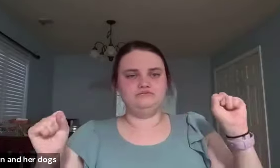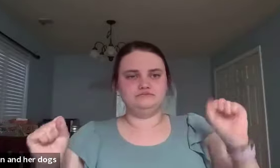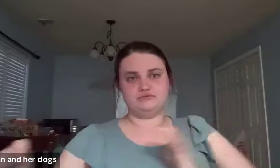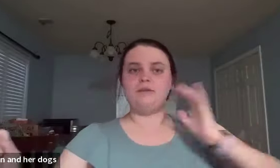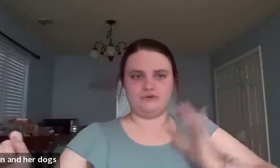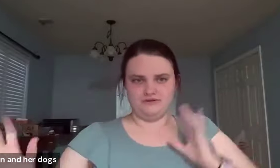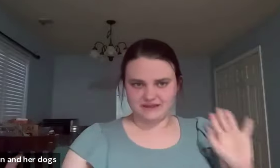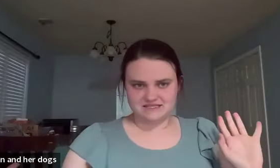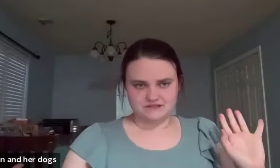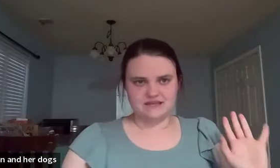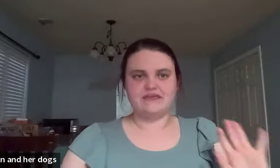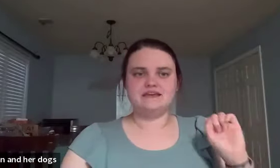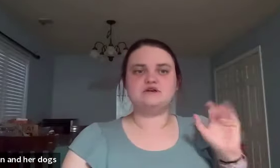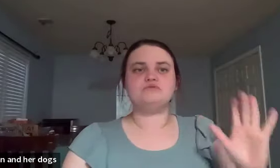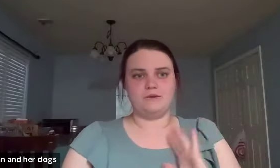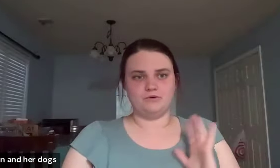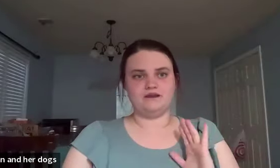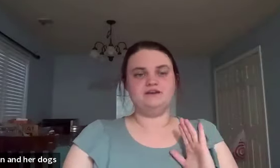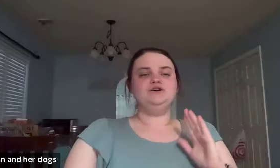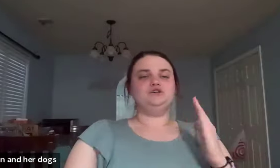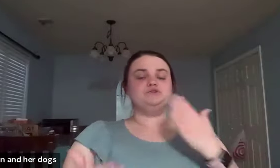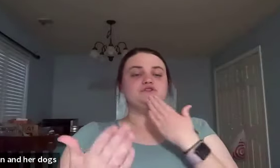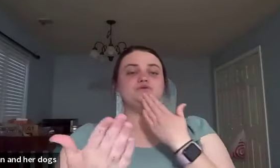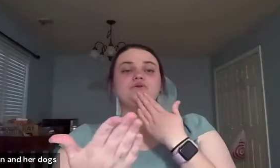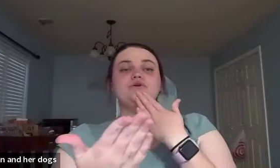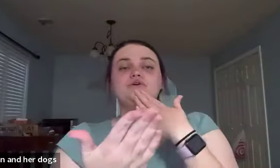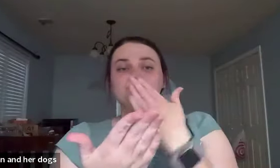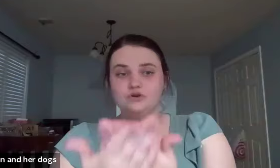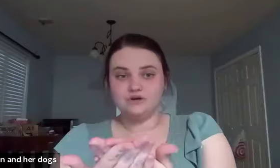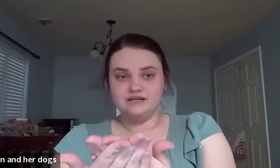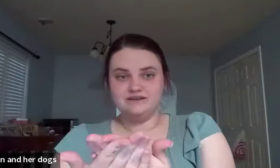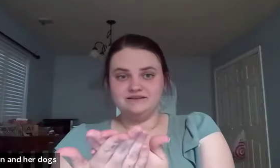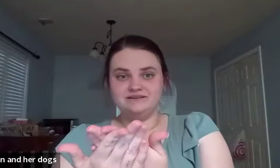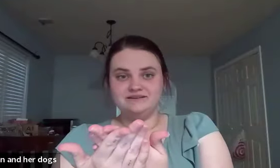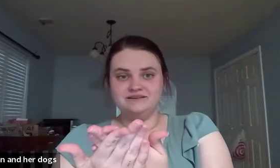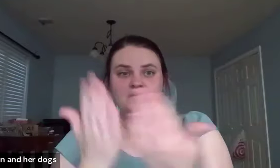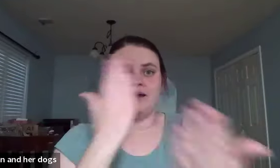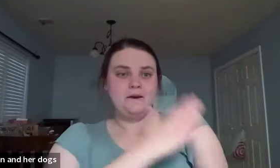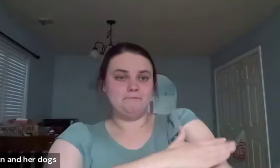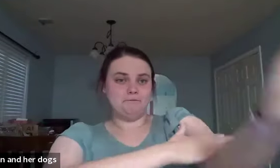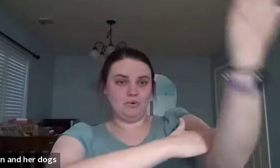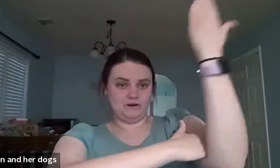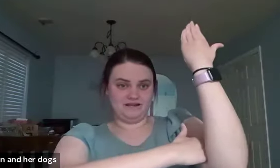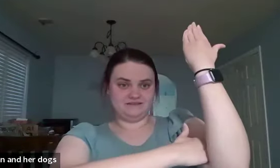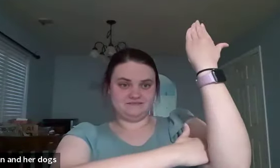ASL proper, I guess I would say the ASL proper way, you would do good morning.